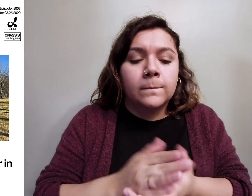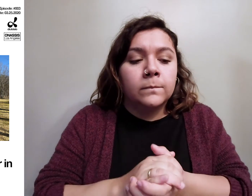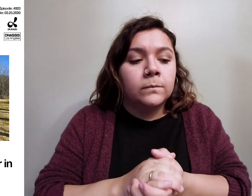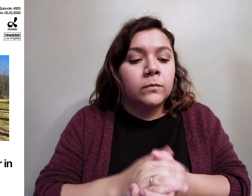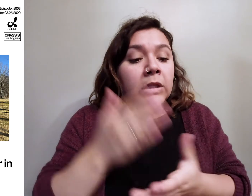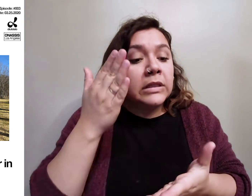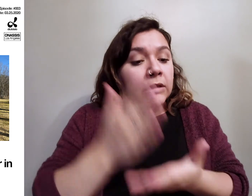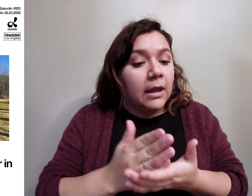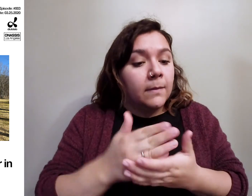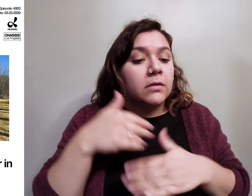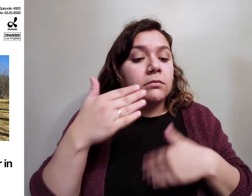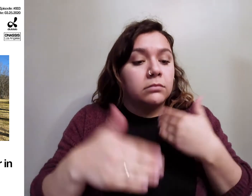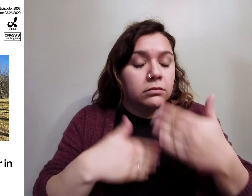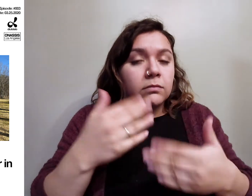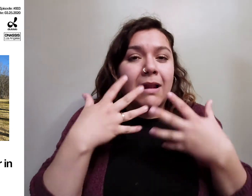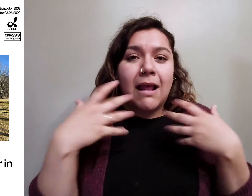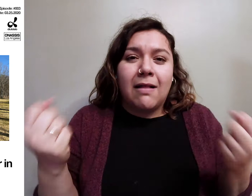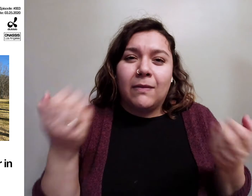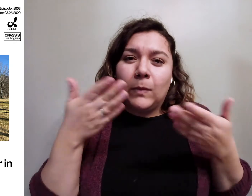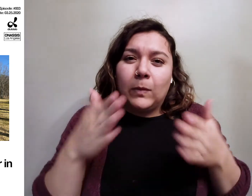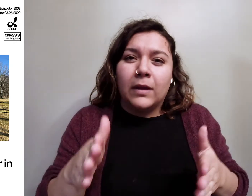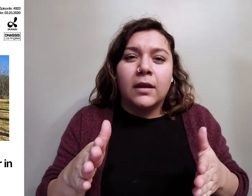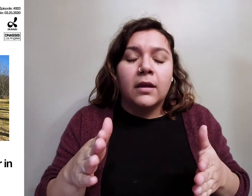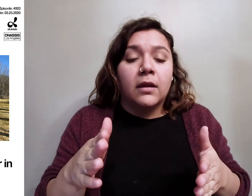have a chair.